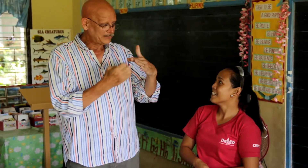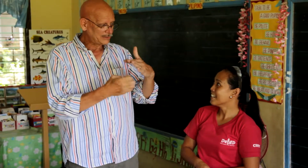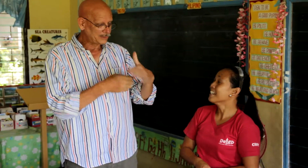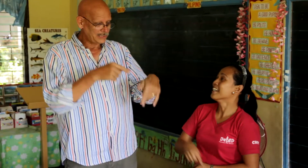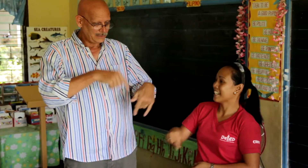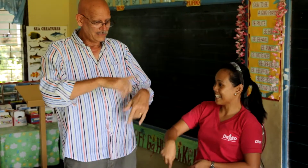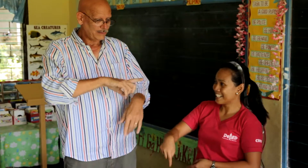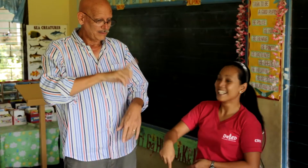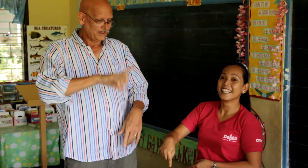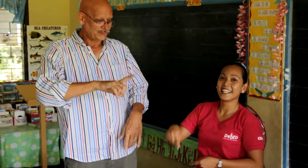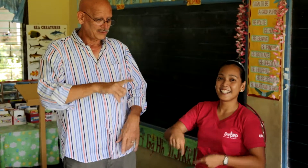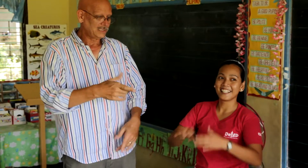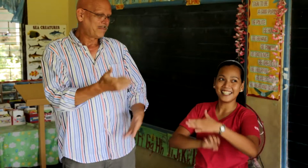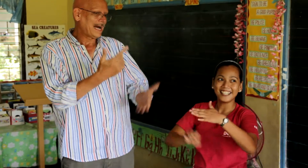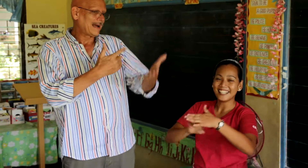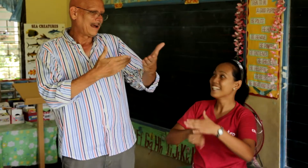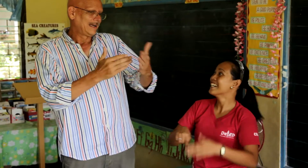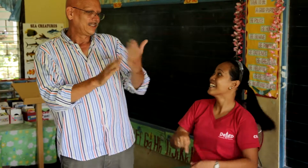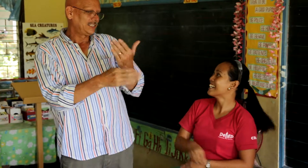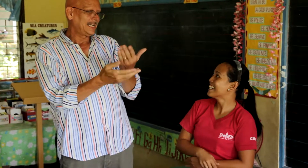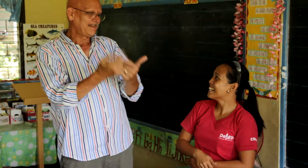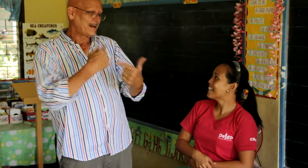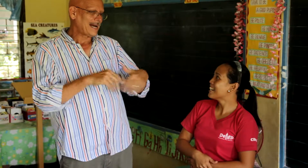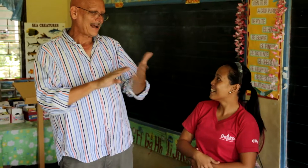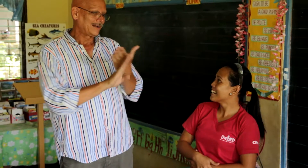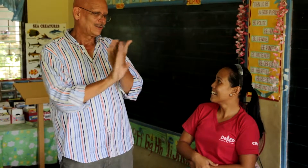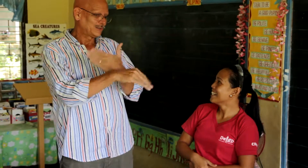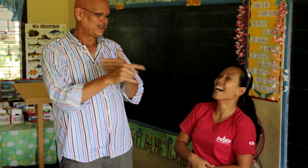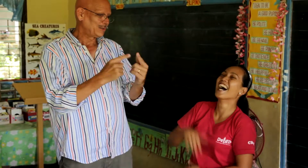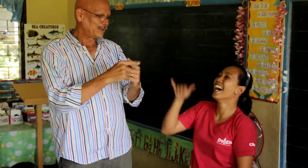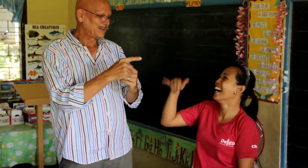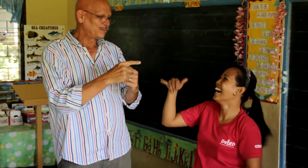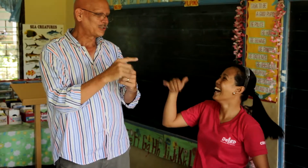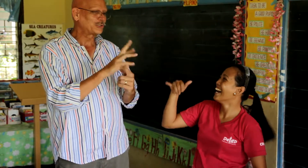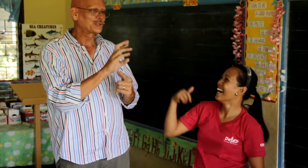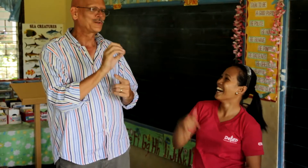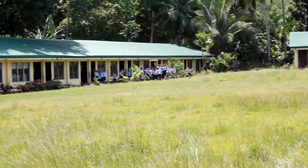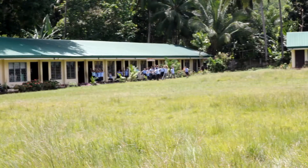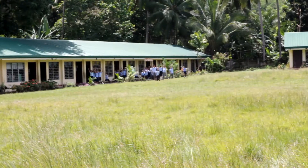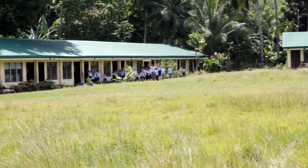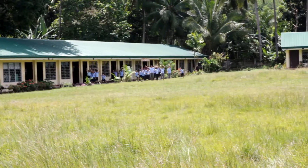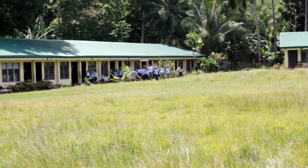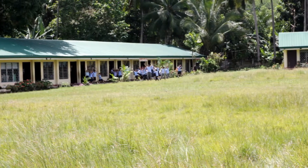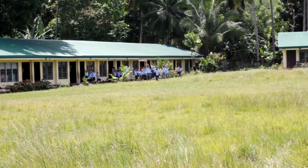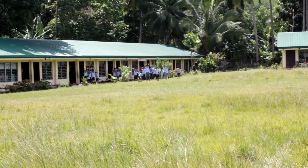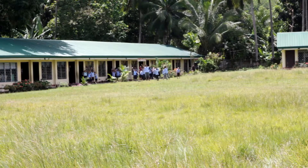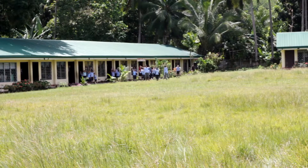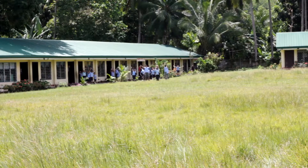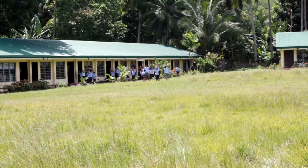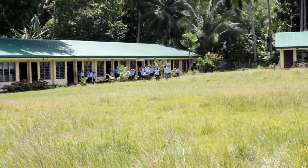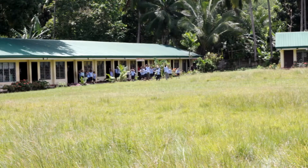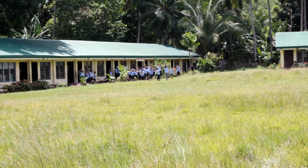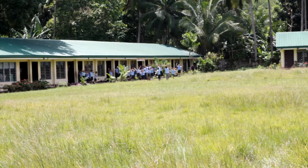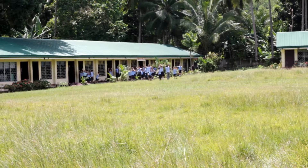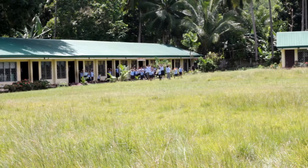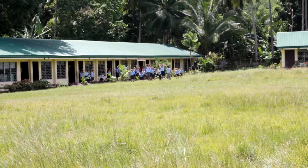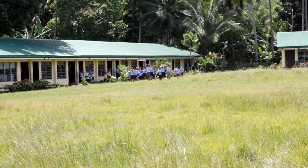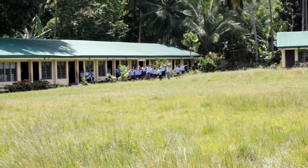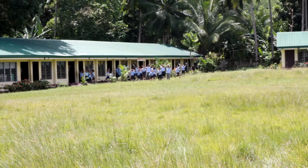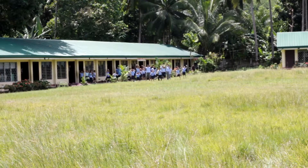school here in Laon, so she's back. She came back to her roots. The government partners with IDEA by providing classrooms